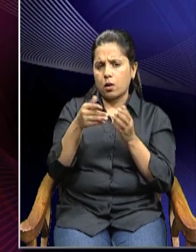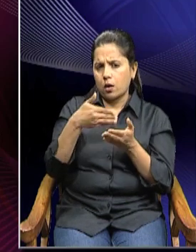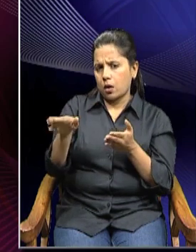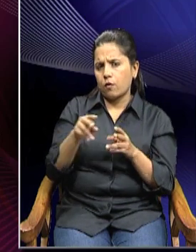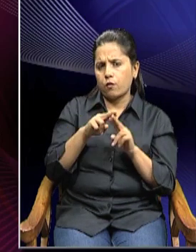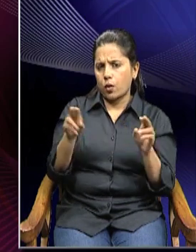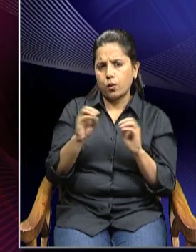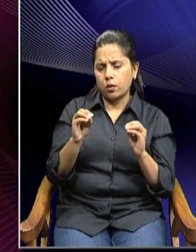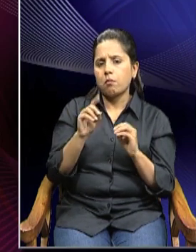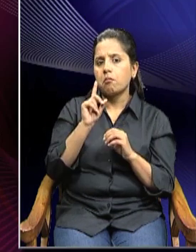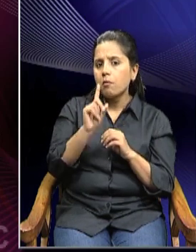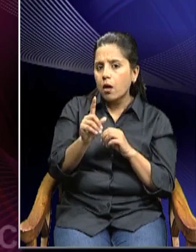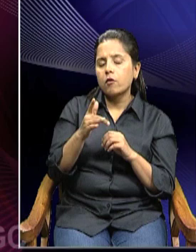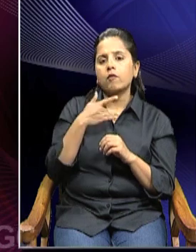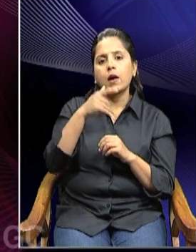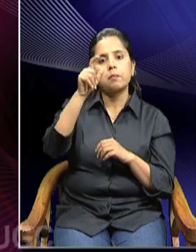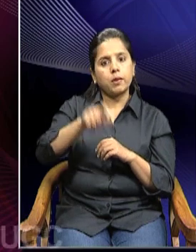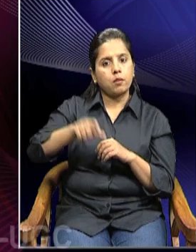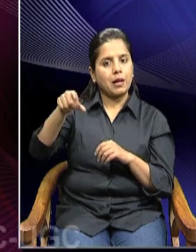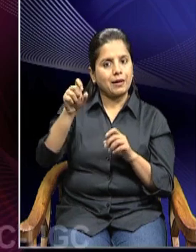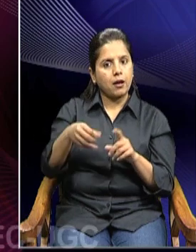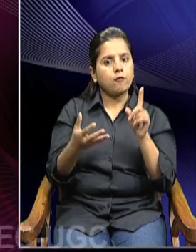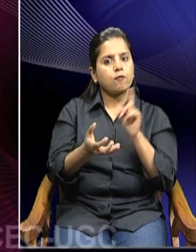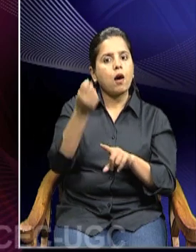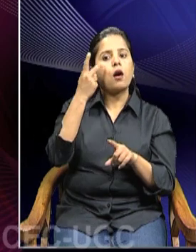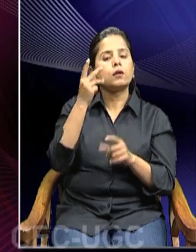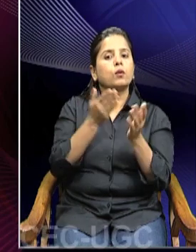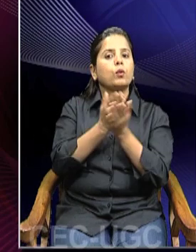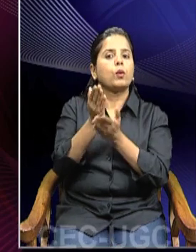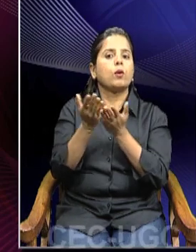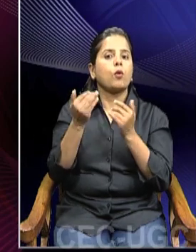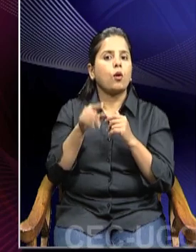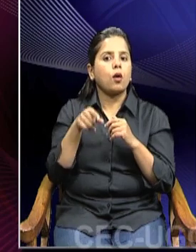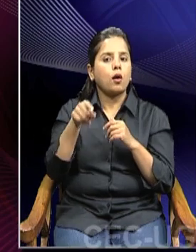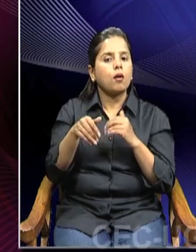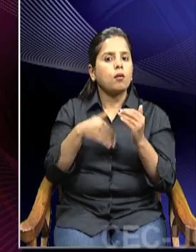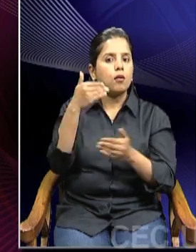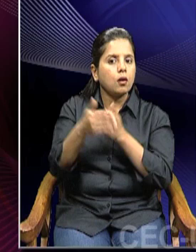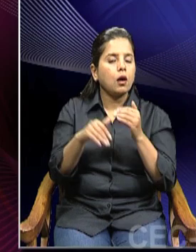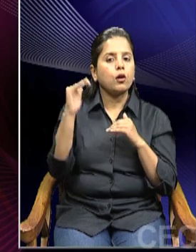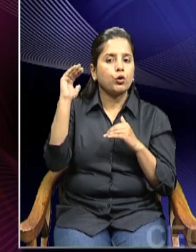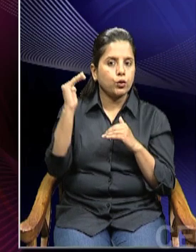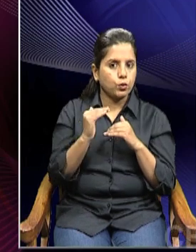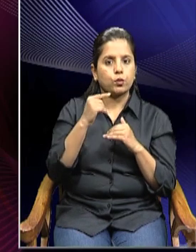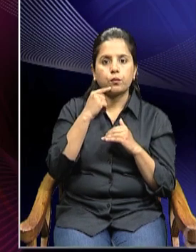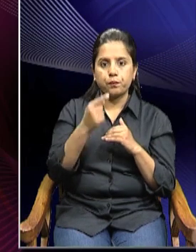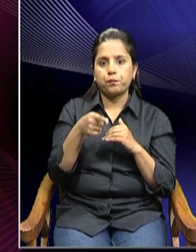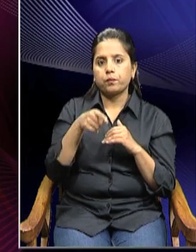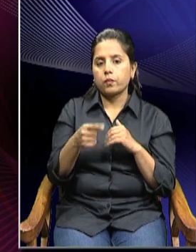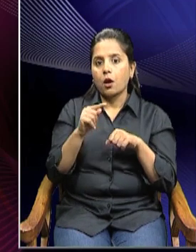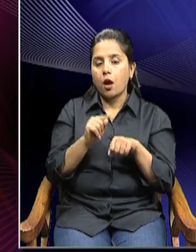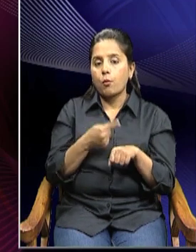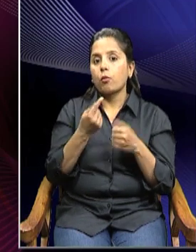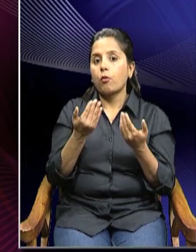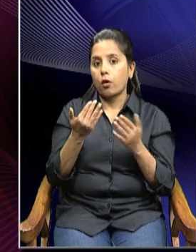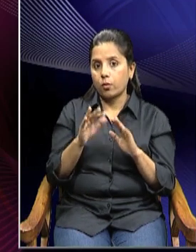eliminated, but at least individuals can find a way to substantially reduce the chance